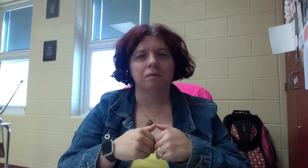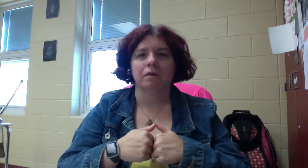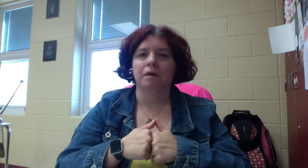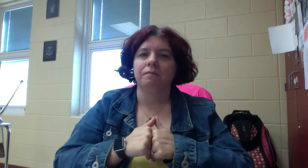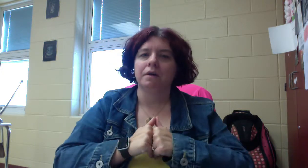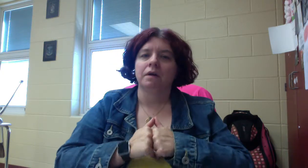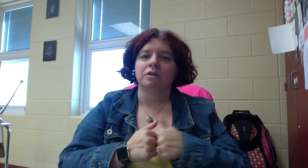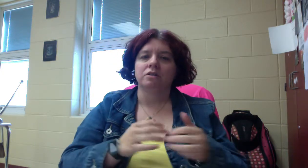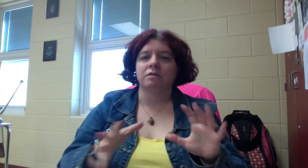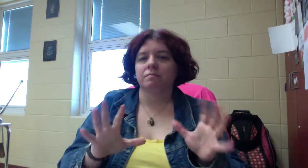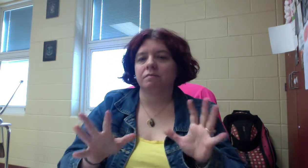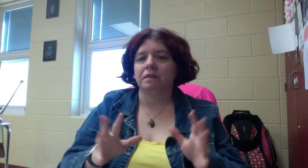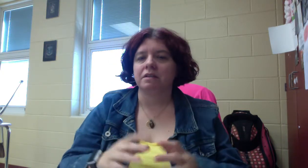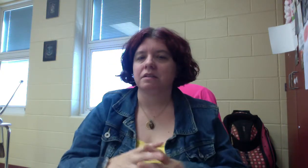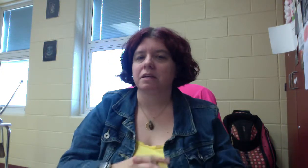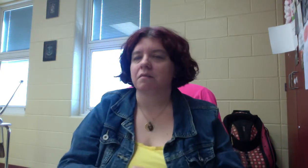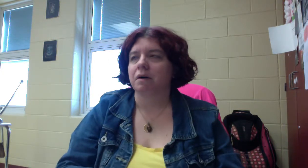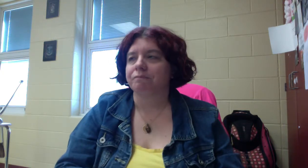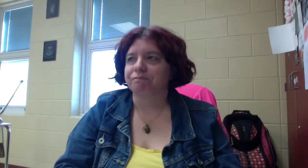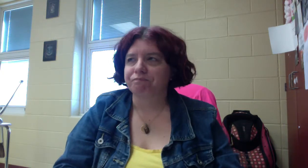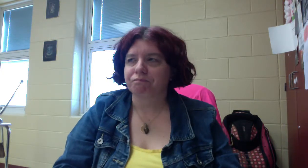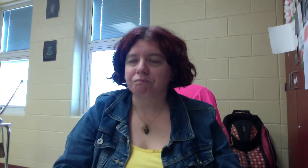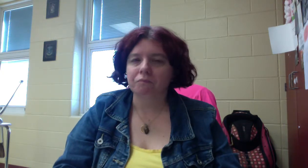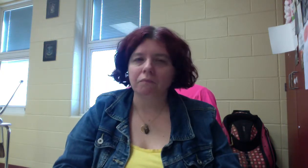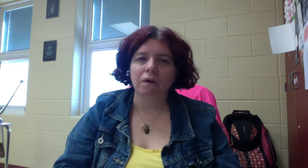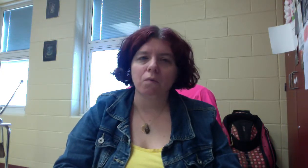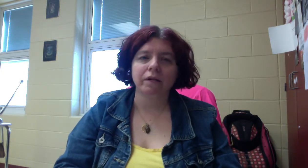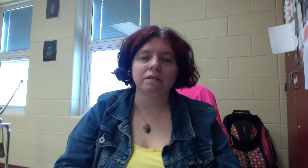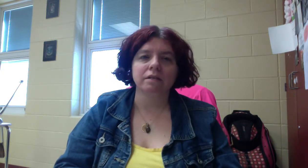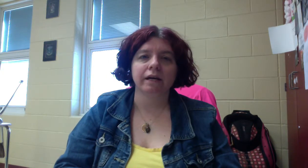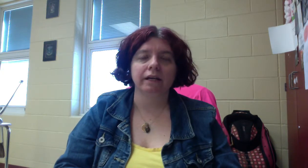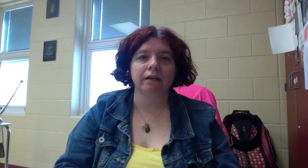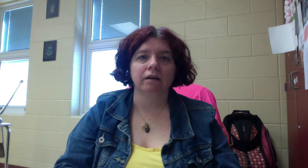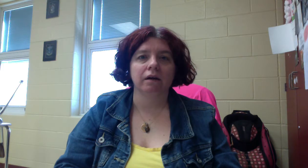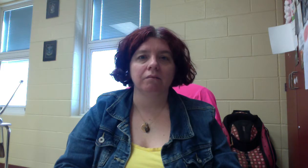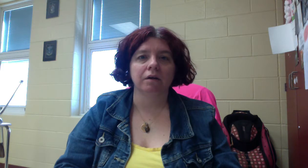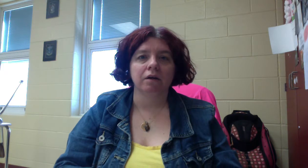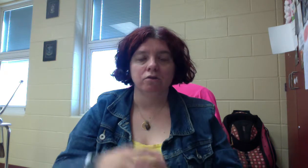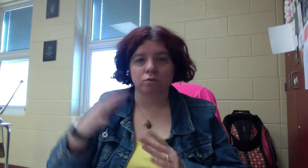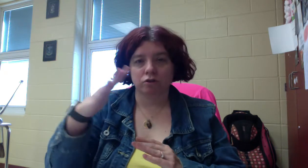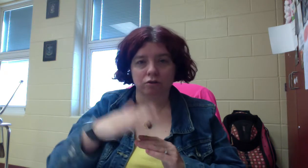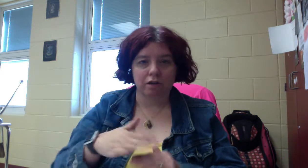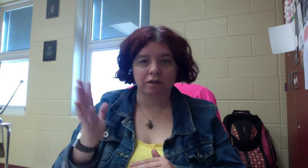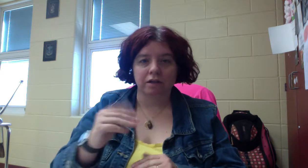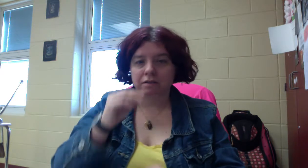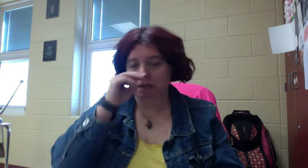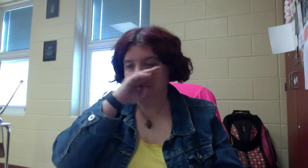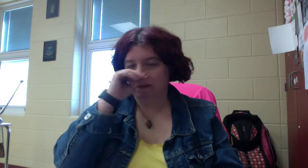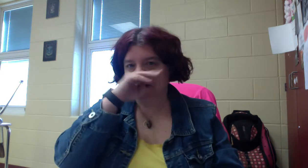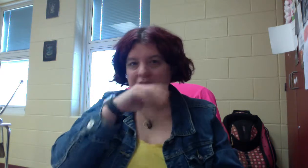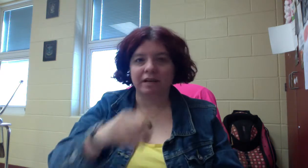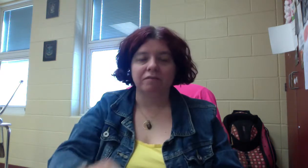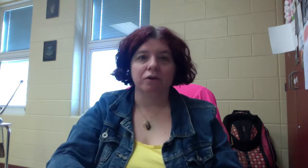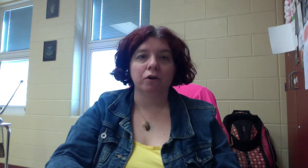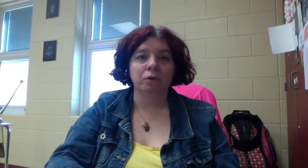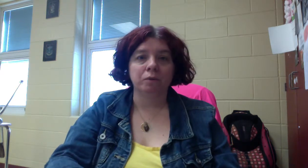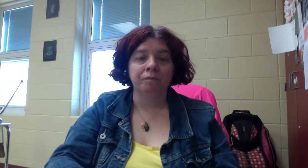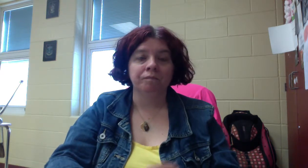Okay? Just some things to think about. When signing, so we'll just go down the list. So the sign for who, you're